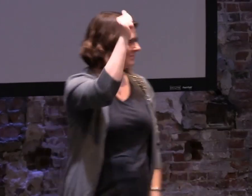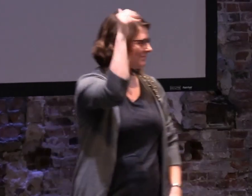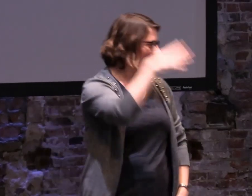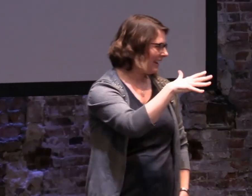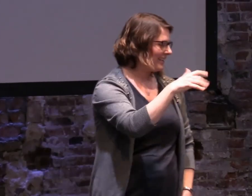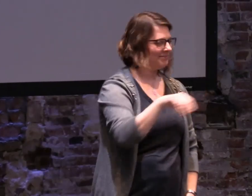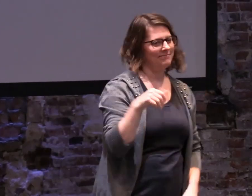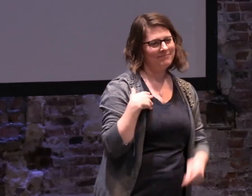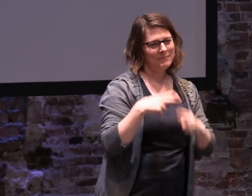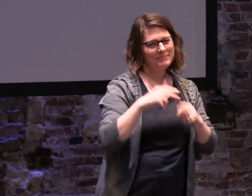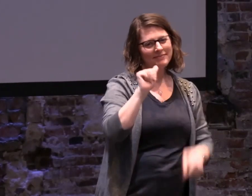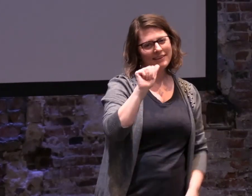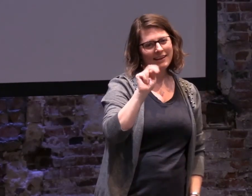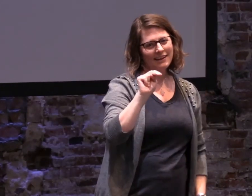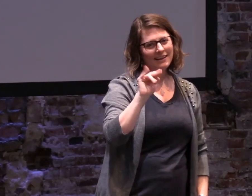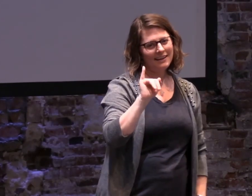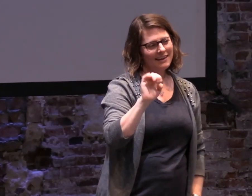Hello, I'm Annie Wiegand.